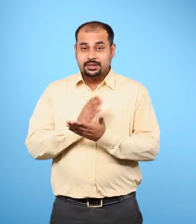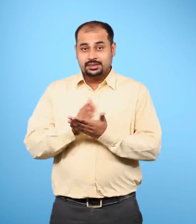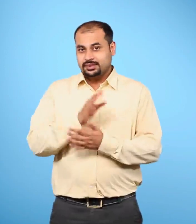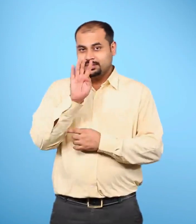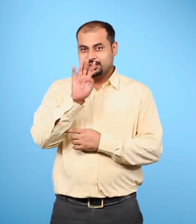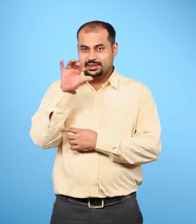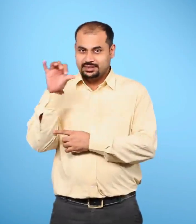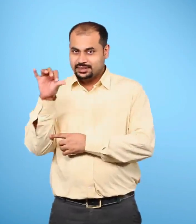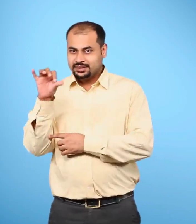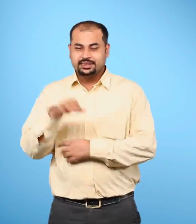Page 49.